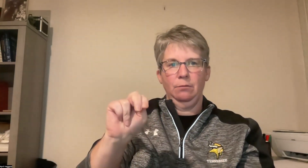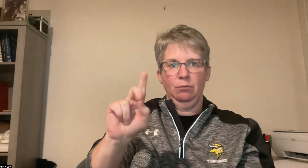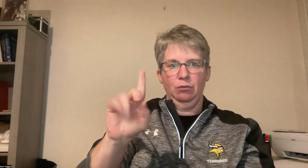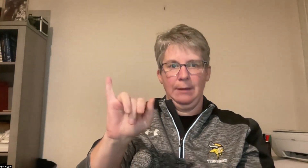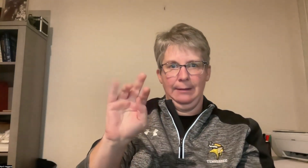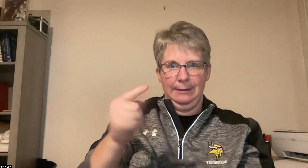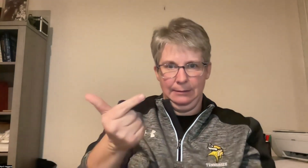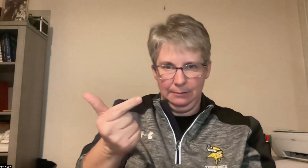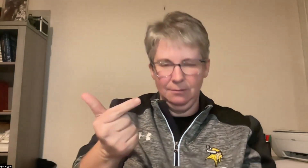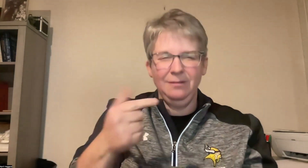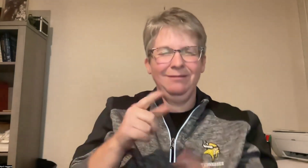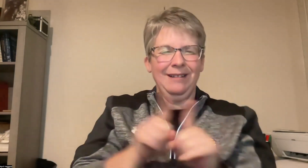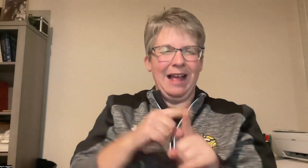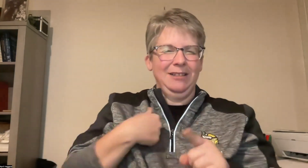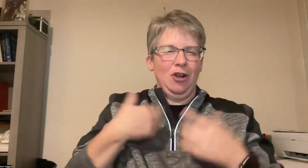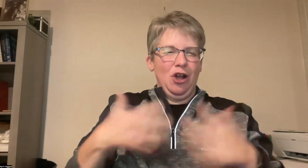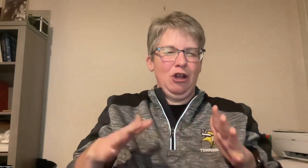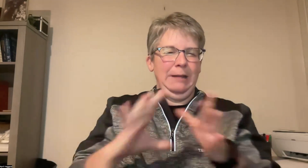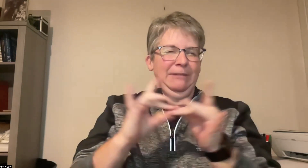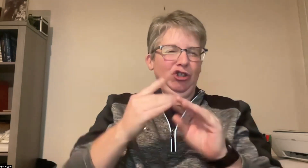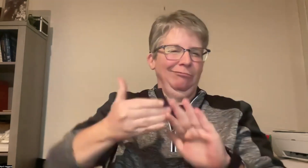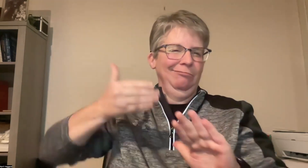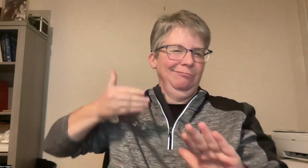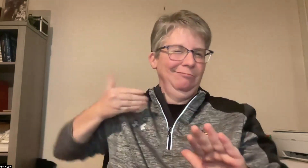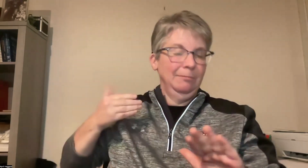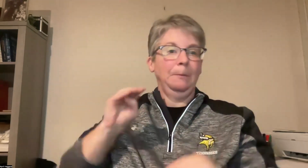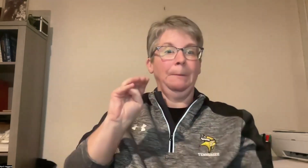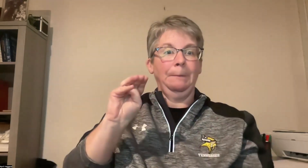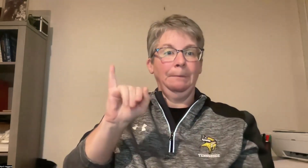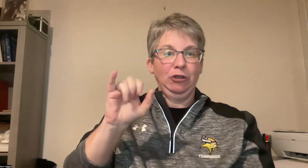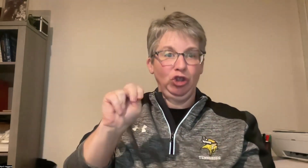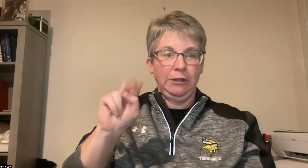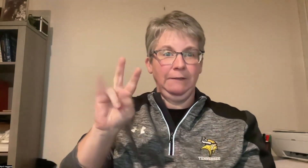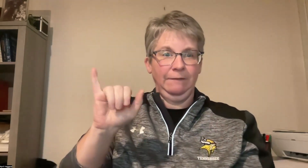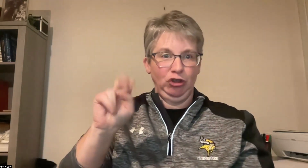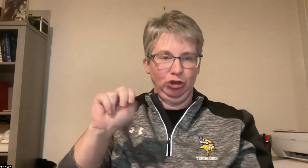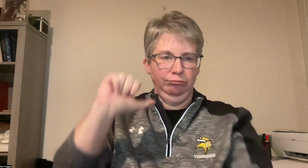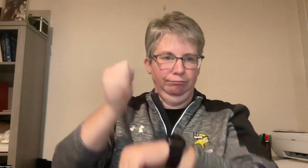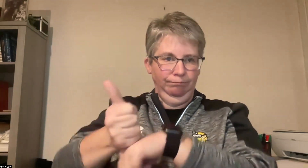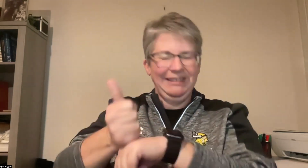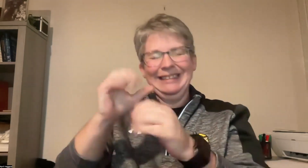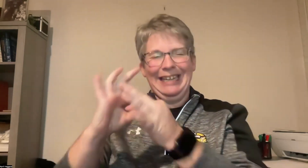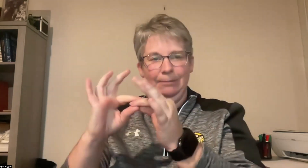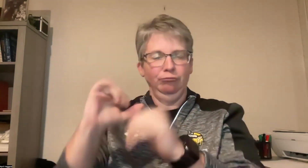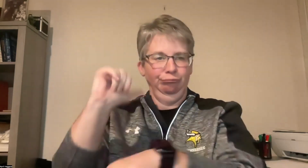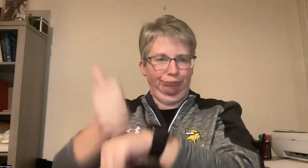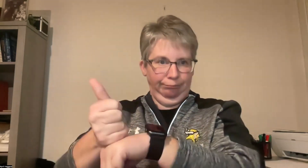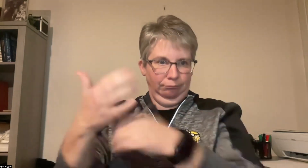business, which is the rebranding. And we talked about that a little bit ago, talking